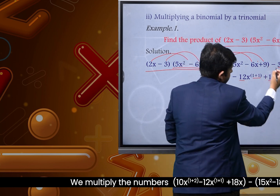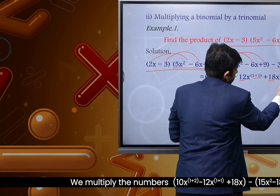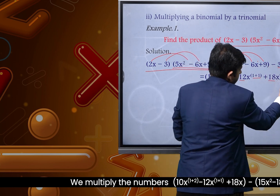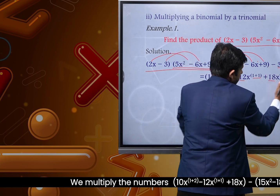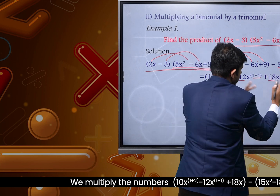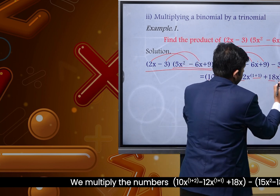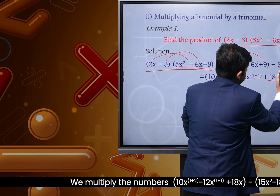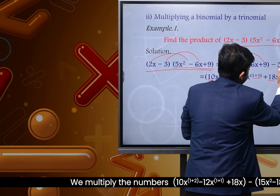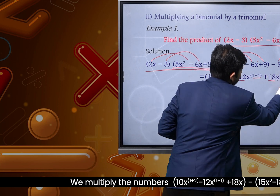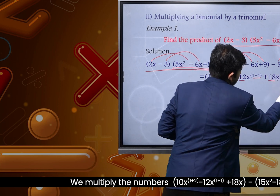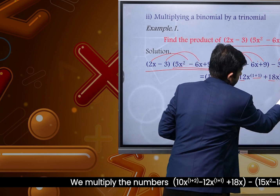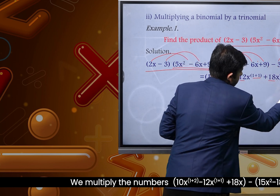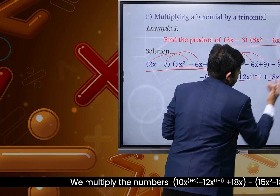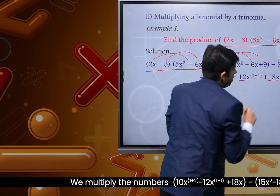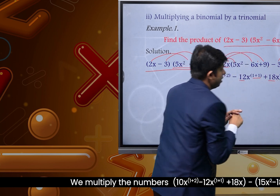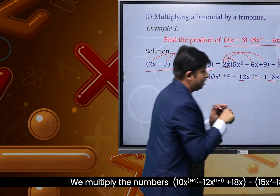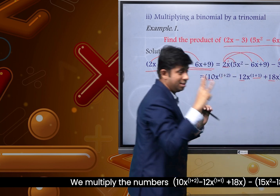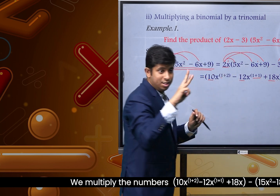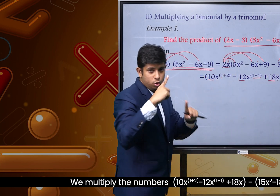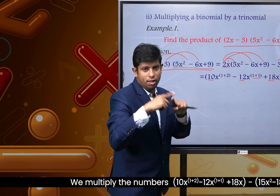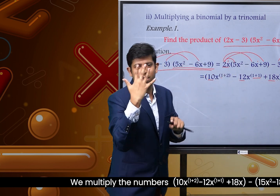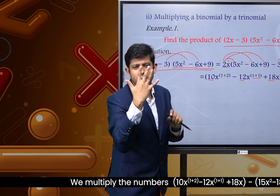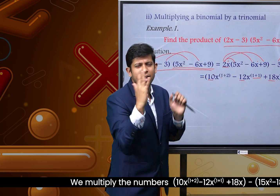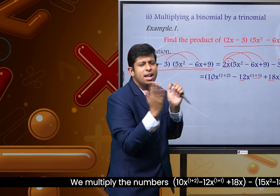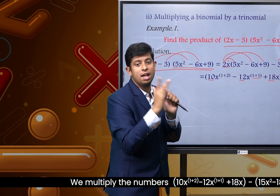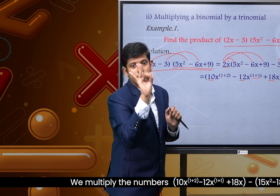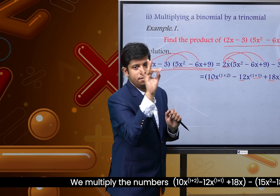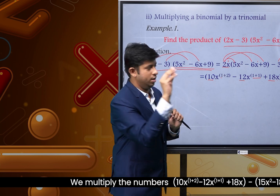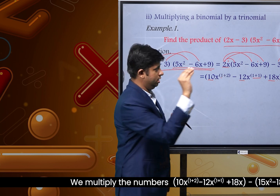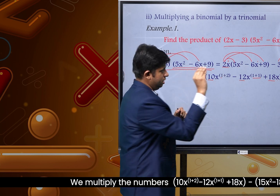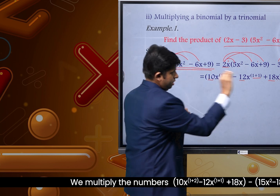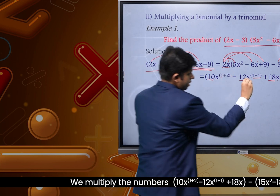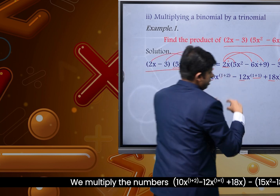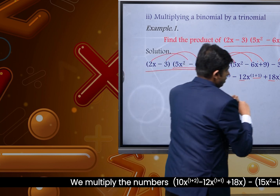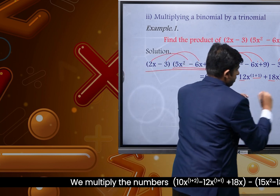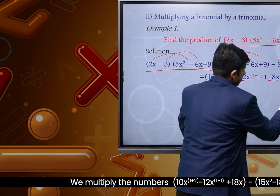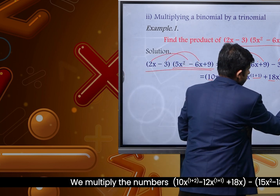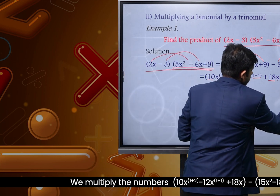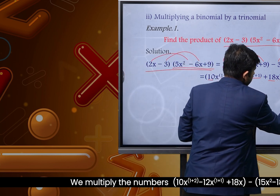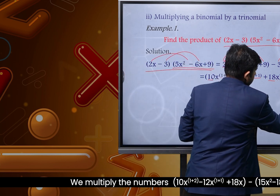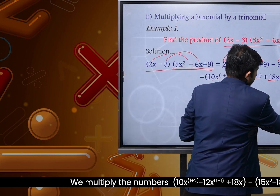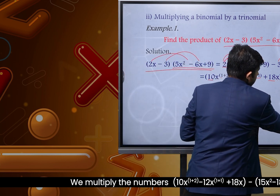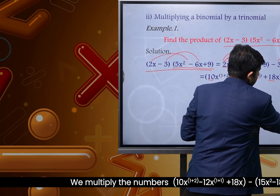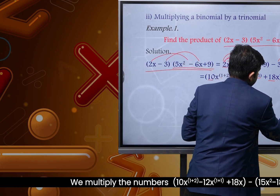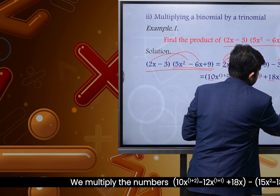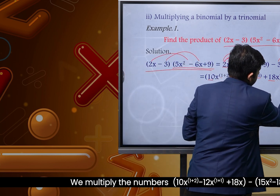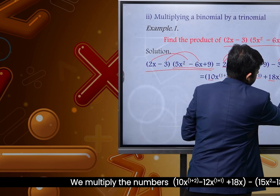minus, multiplying the numbers minus 3 into 5 gives us 15x square.